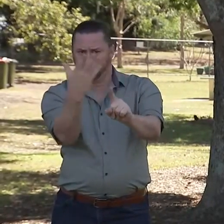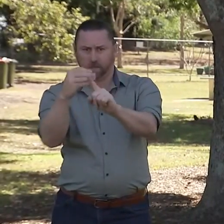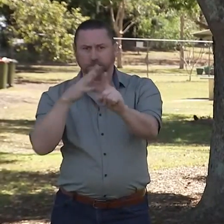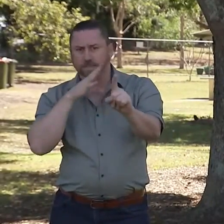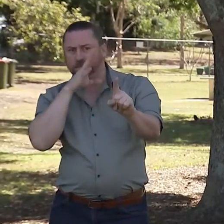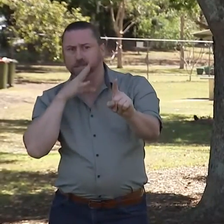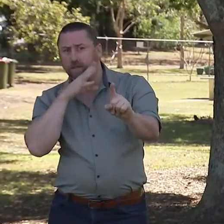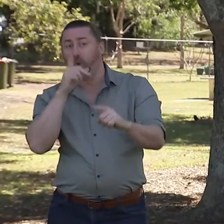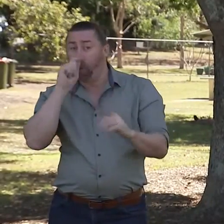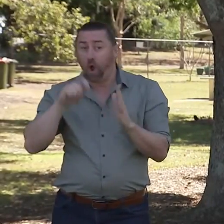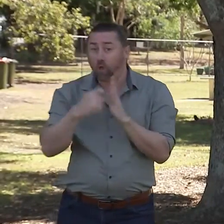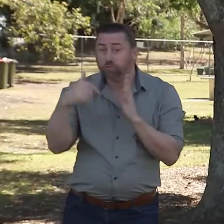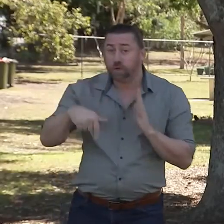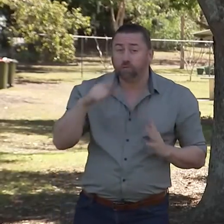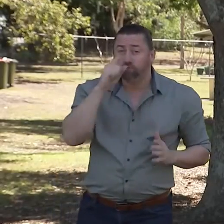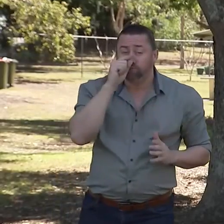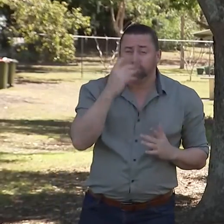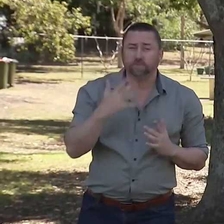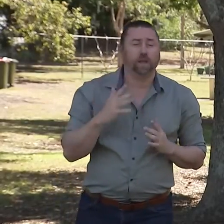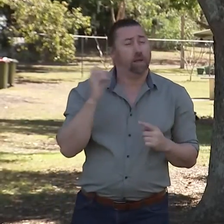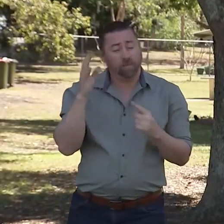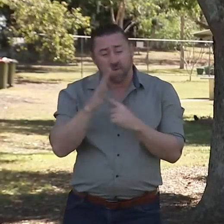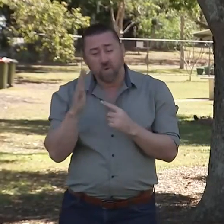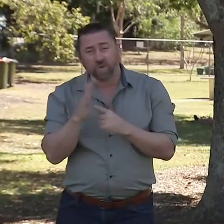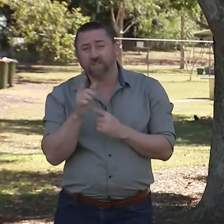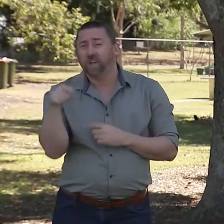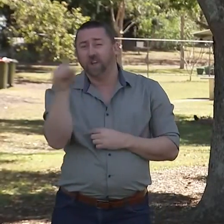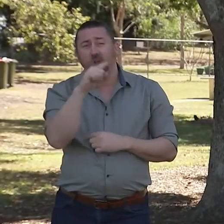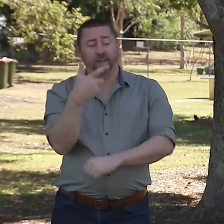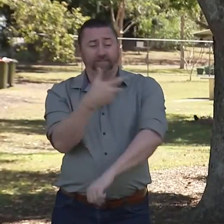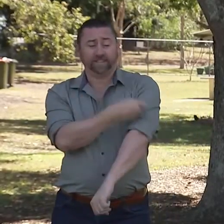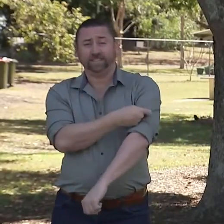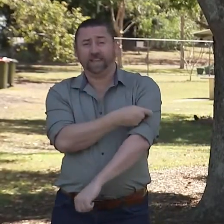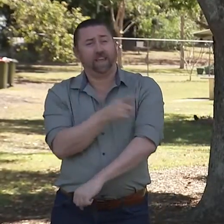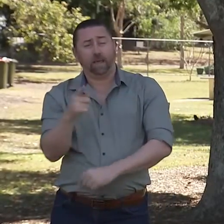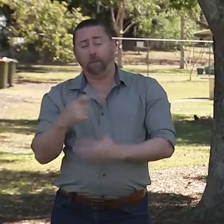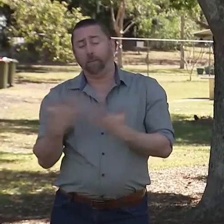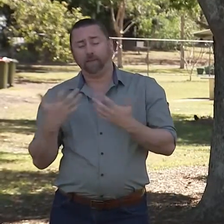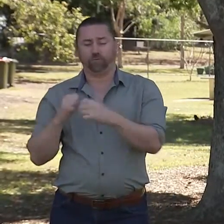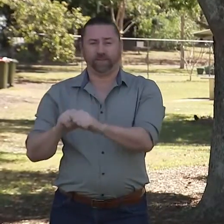happen. So the key is to go and get vaccinated.